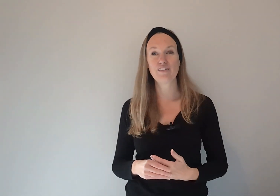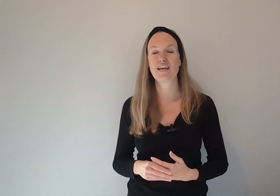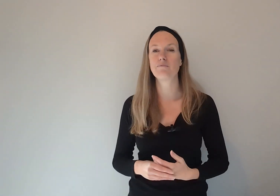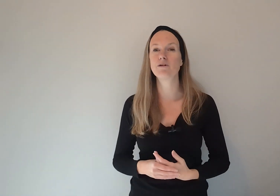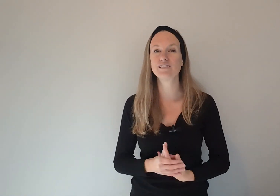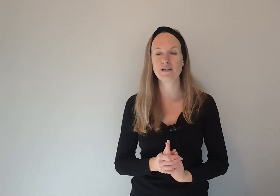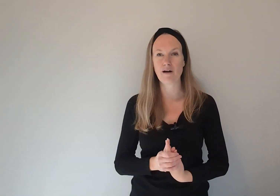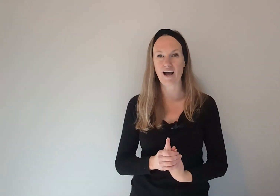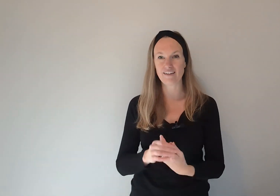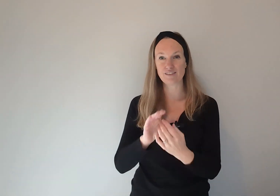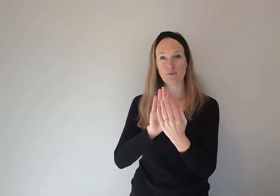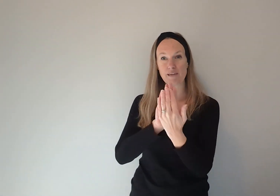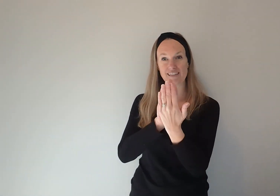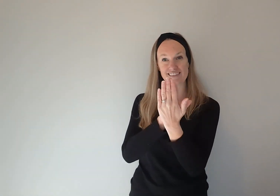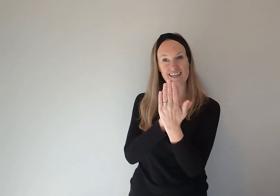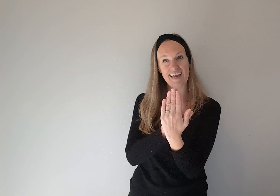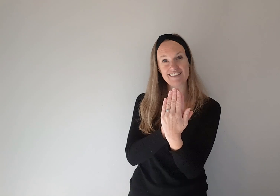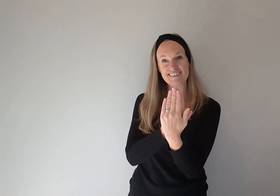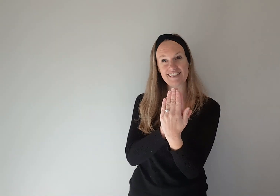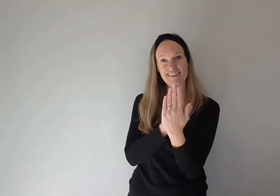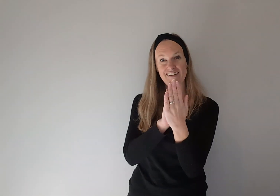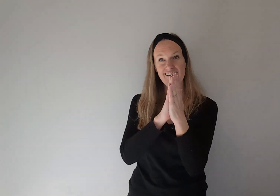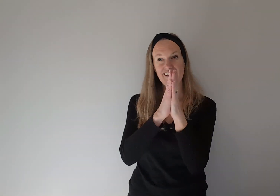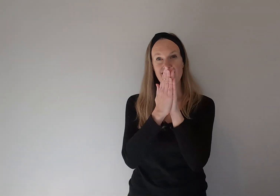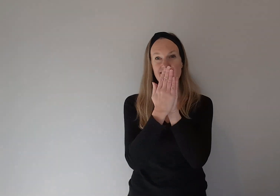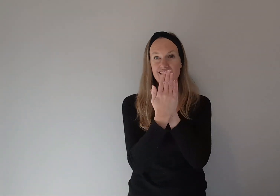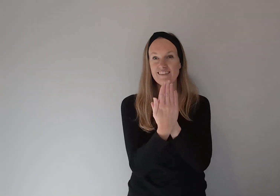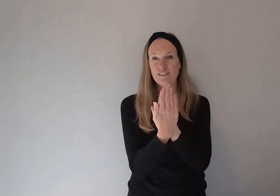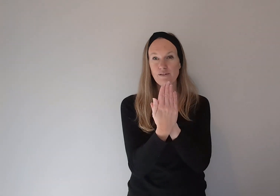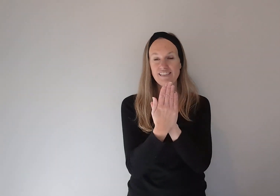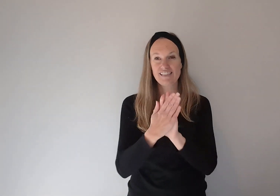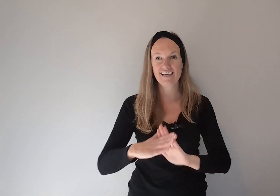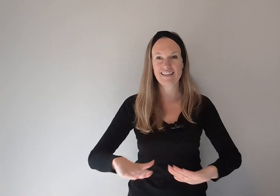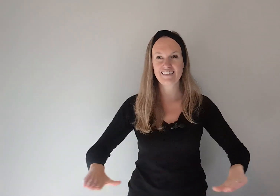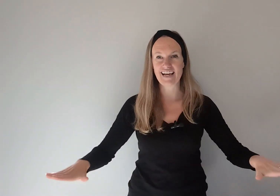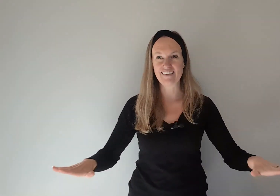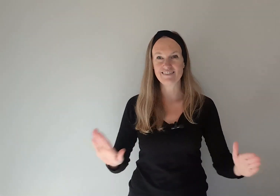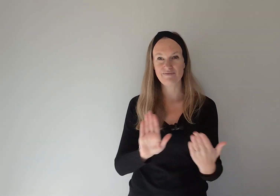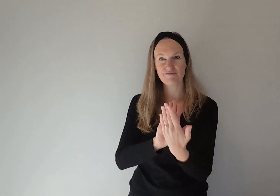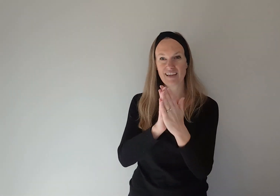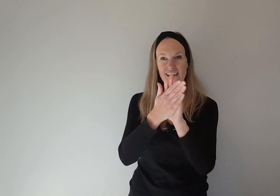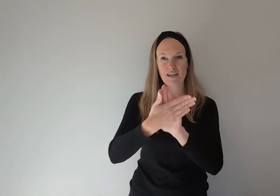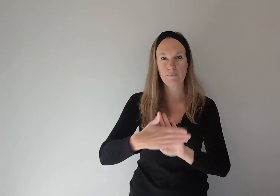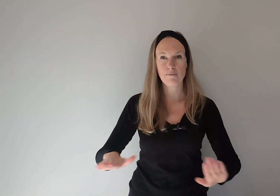earth and mercy mild. So peace, hands together, and then switch, and then down. Okay,